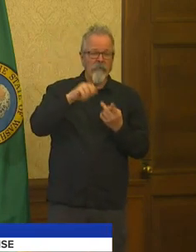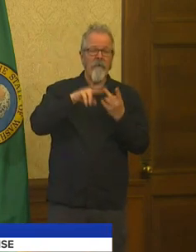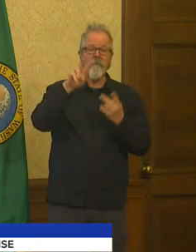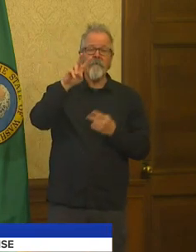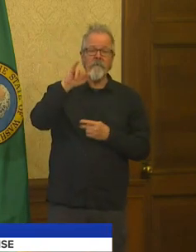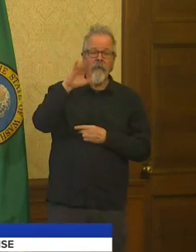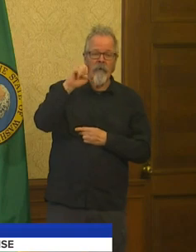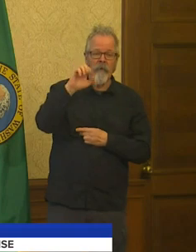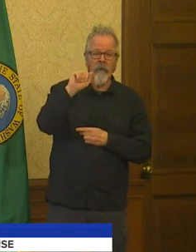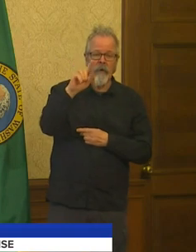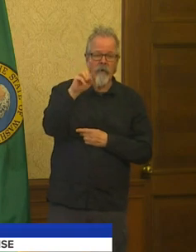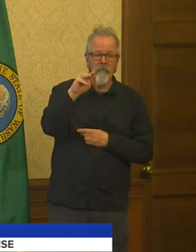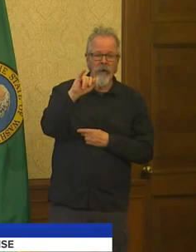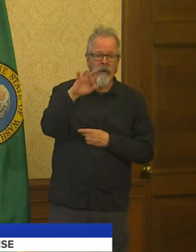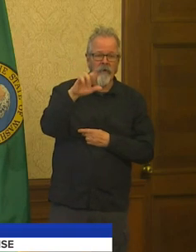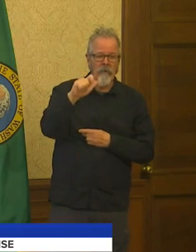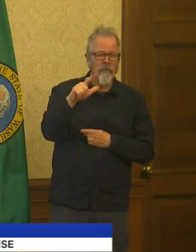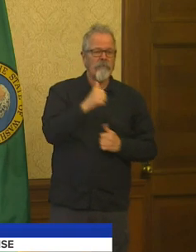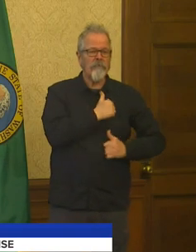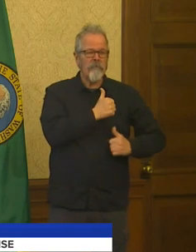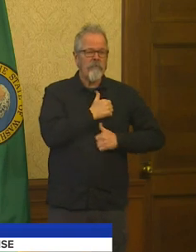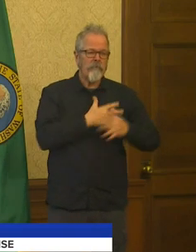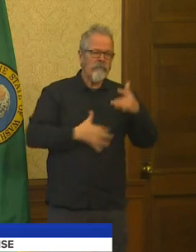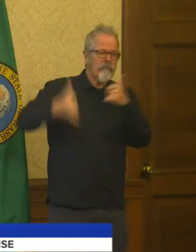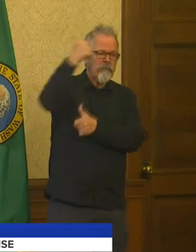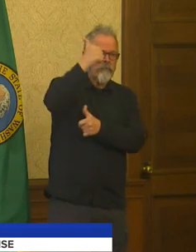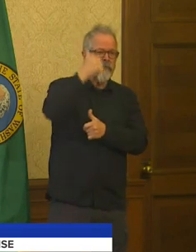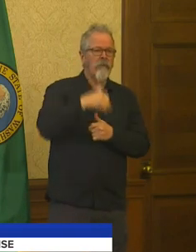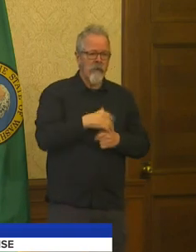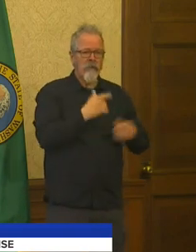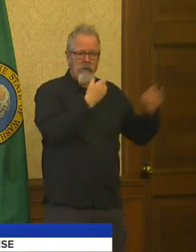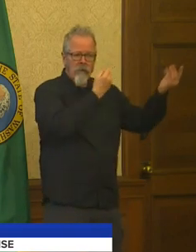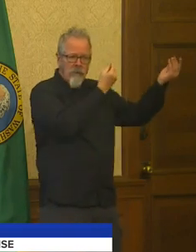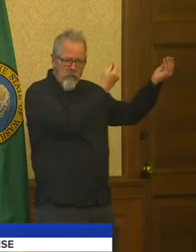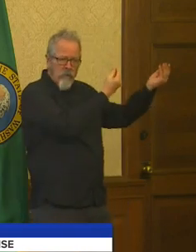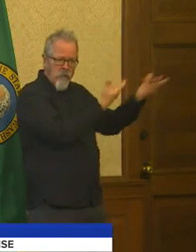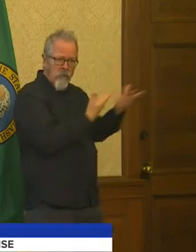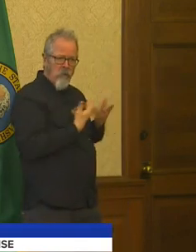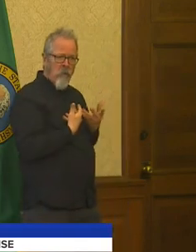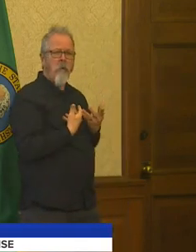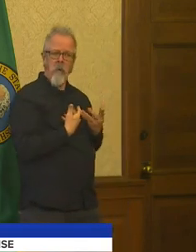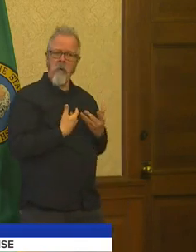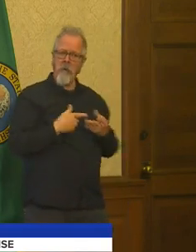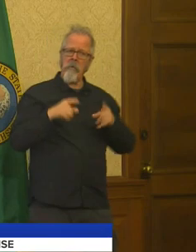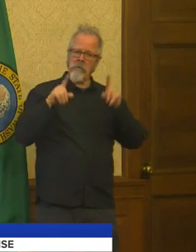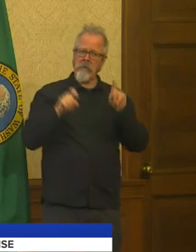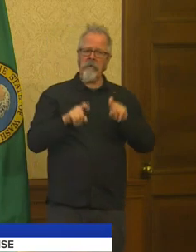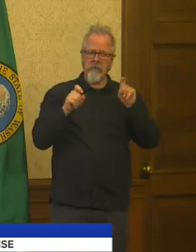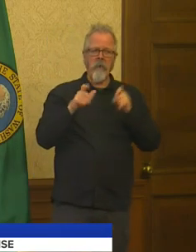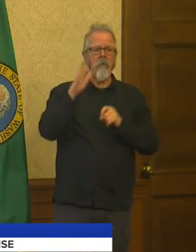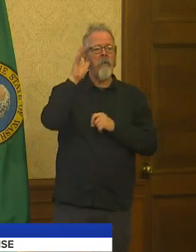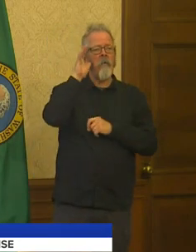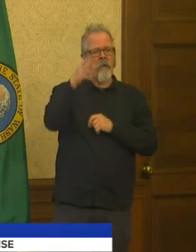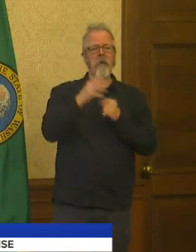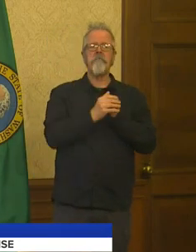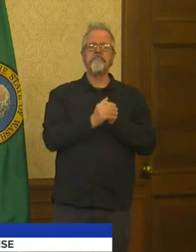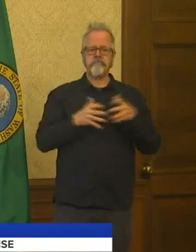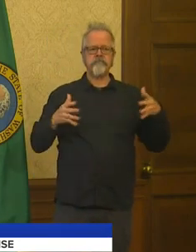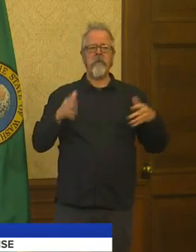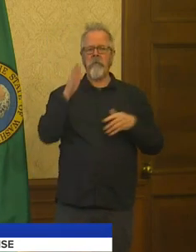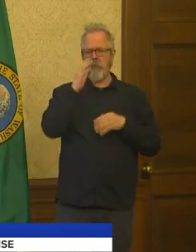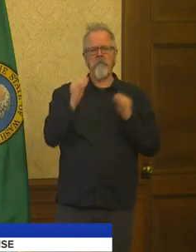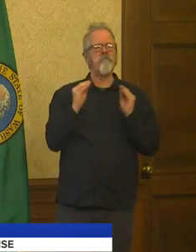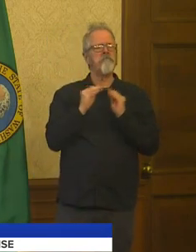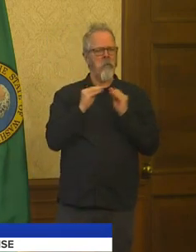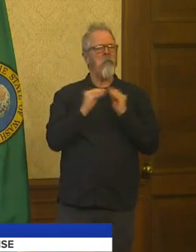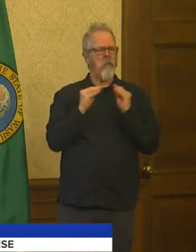we need to make sure that those things arrive. So we hope that that will succeed in getting us enough test kits to get the testing up to where we